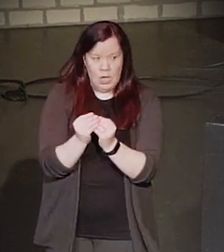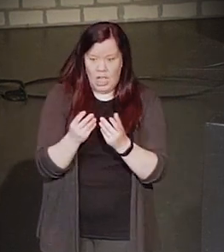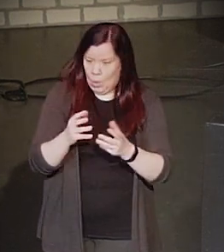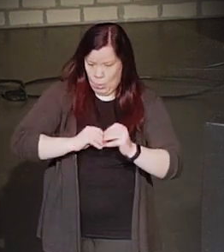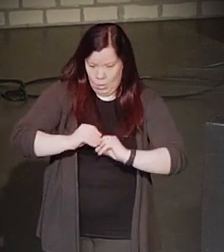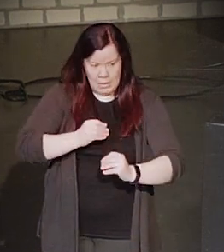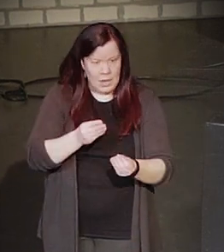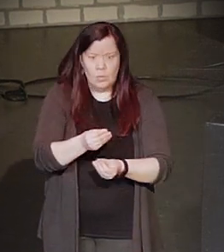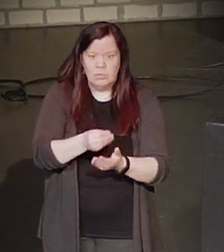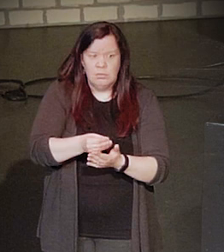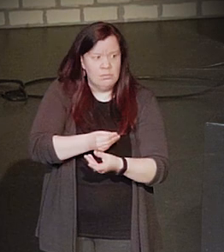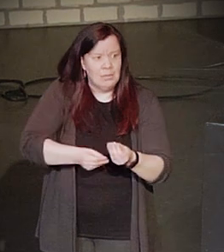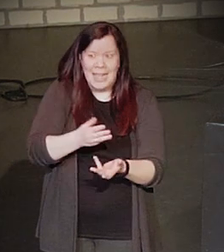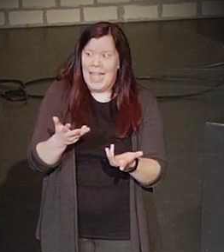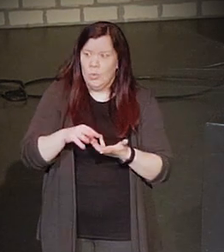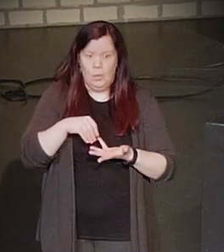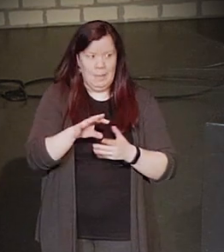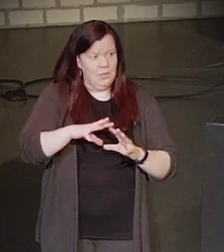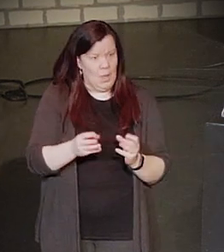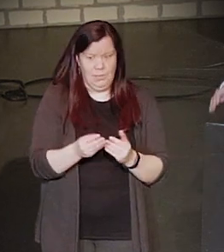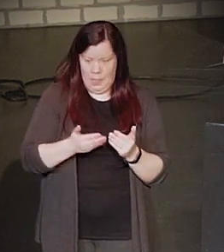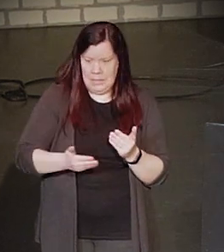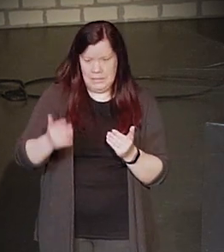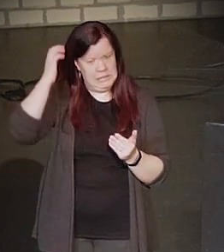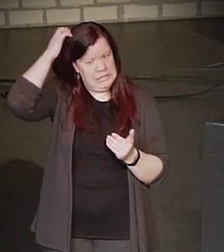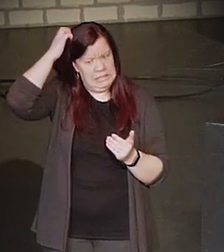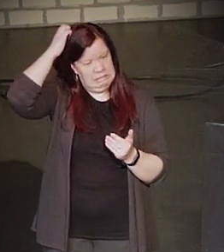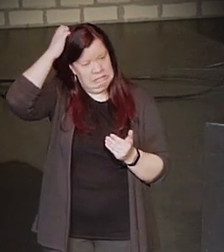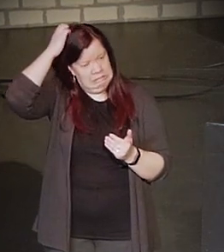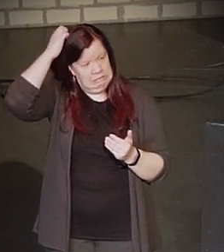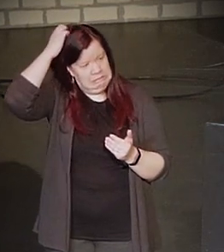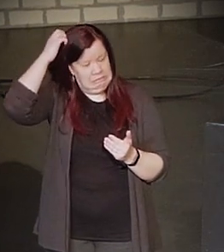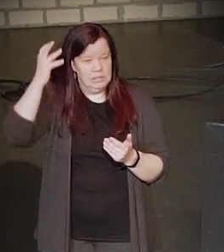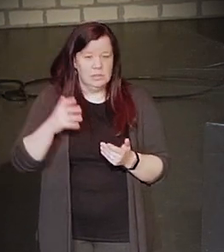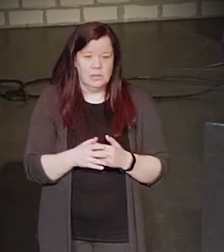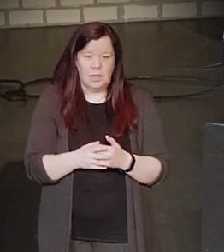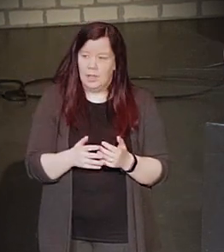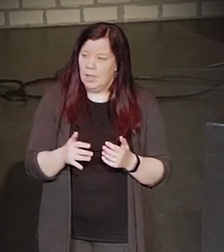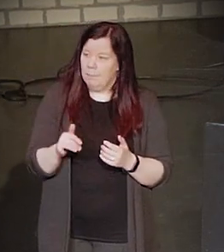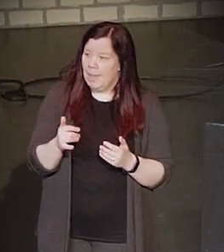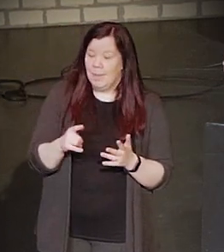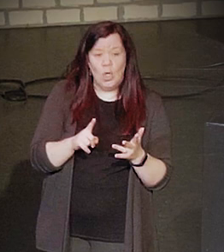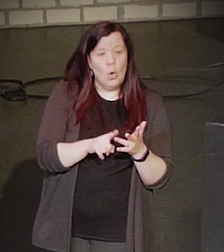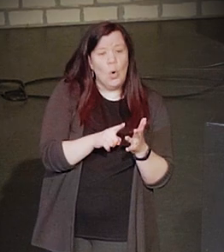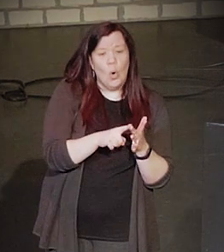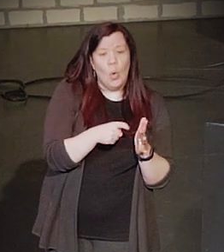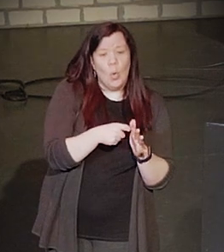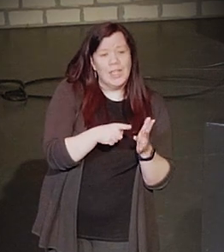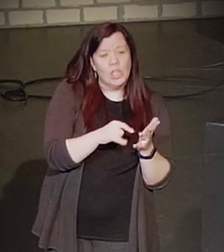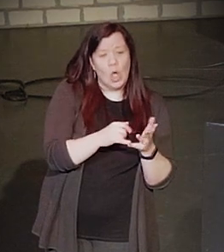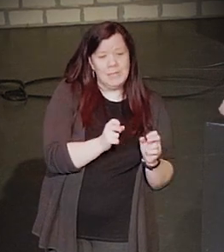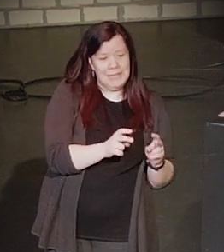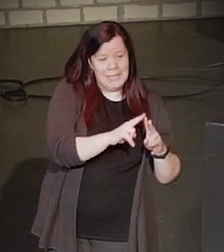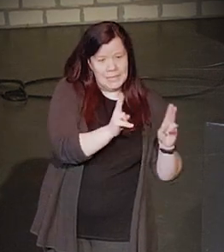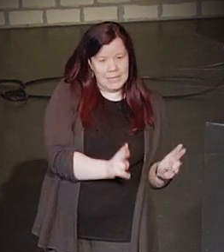economically and work out how to fund itself going forward, toying with the overlap of models between how an oikos, the household, works